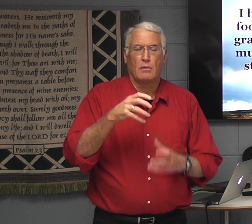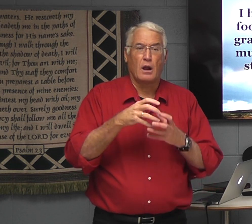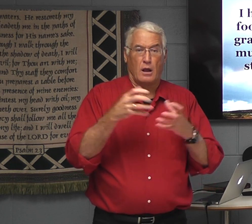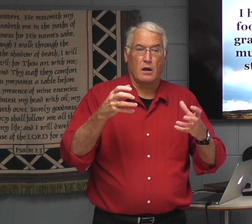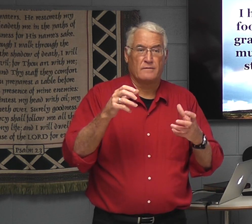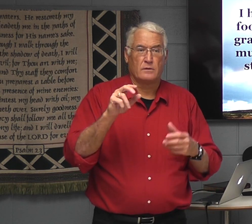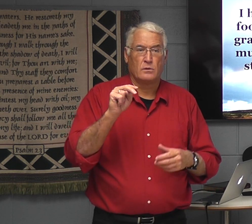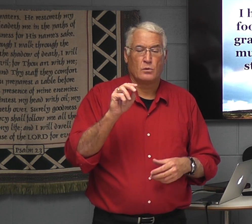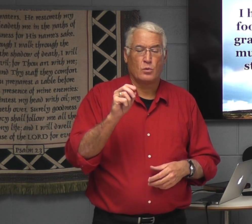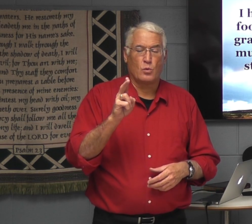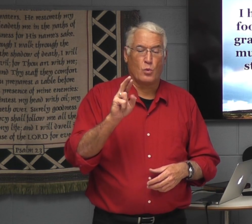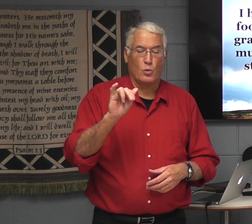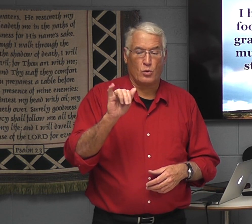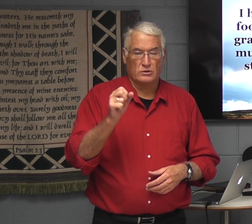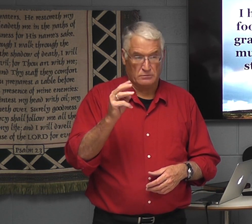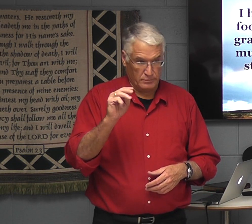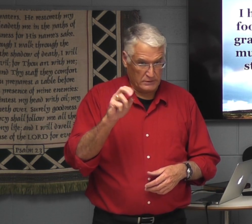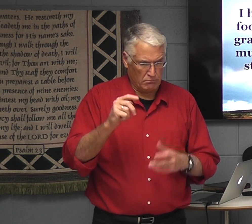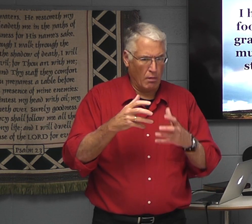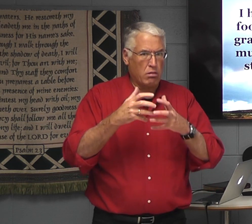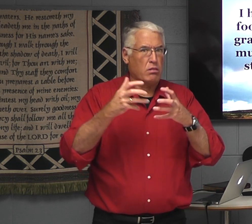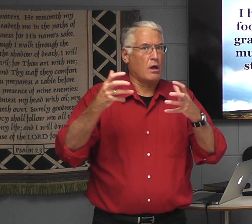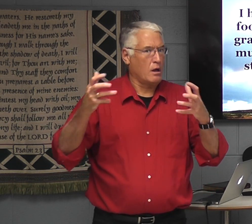vegetation and nutrients. A lot of the nutrients,